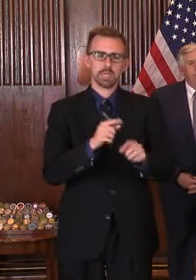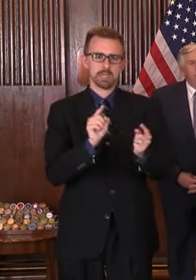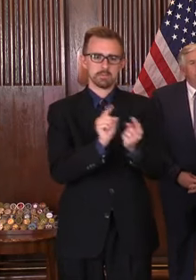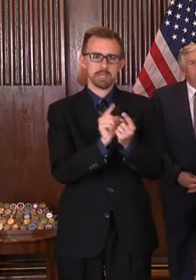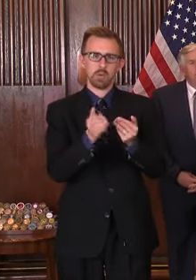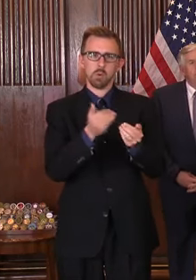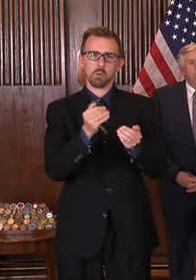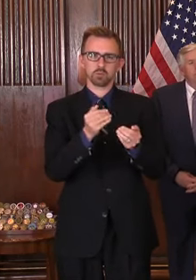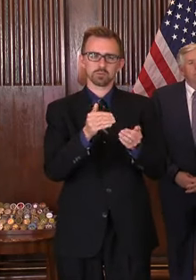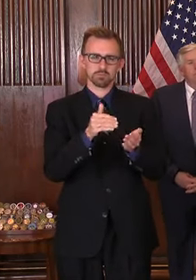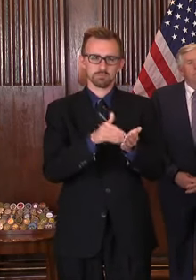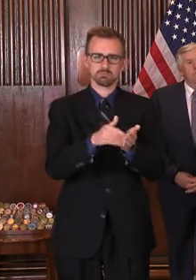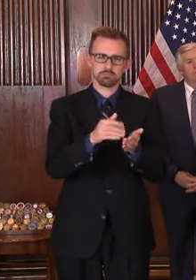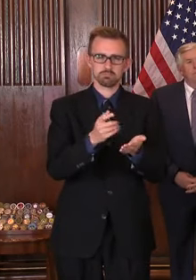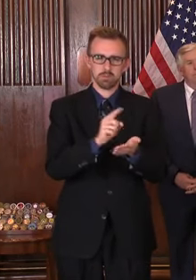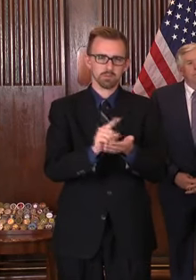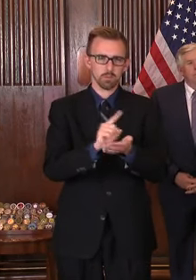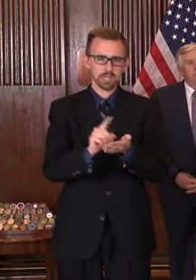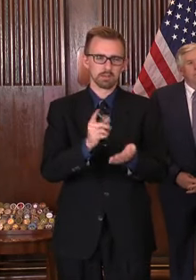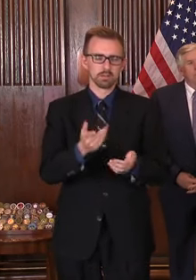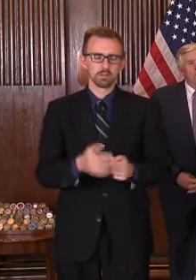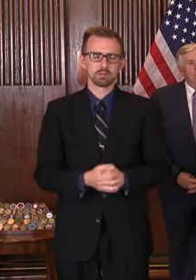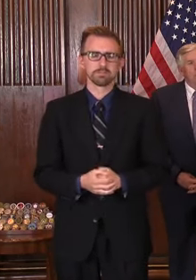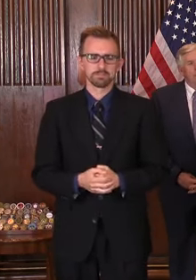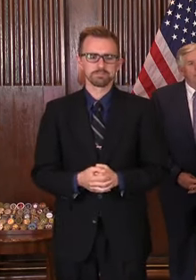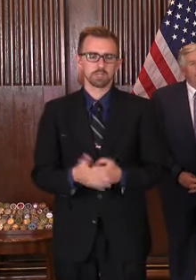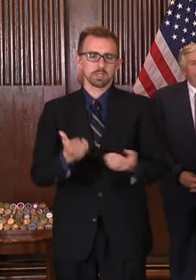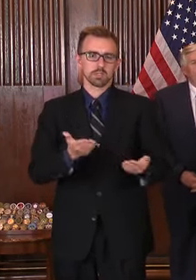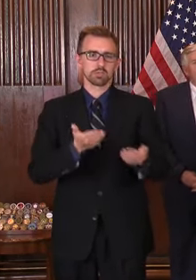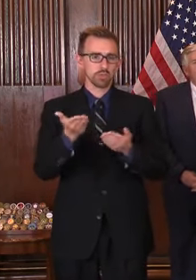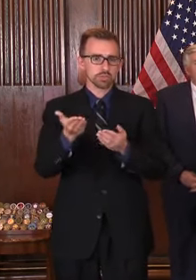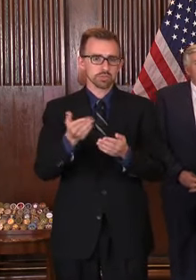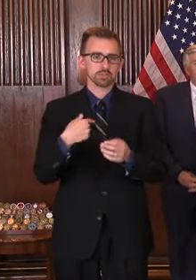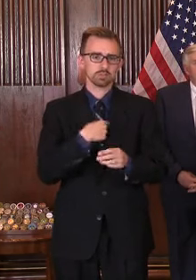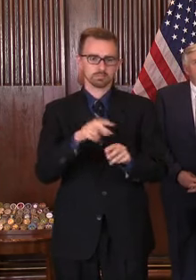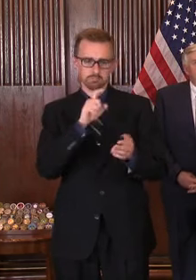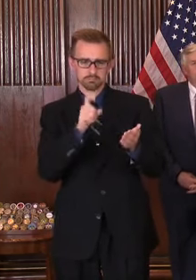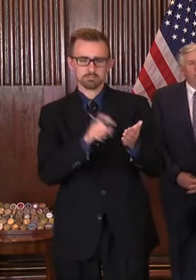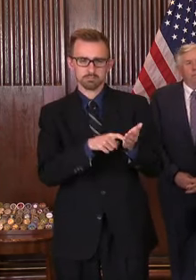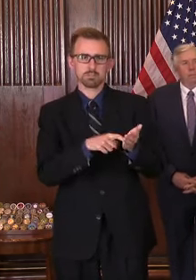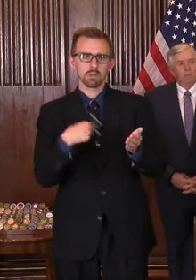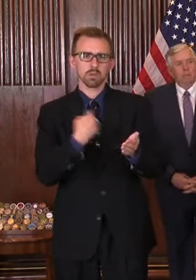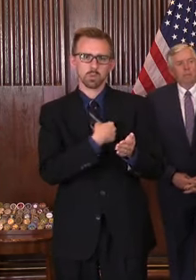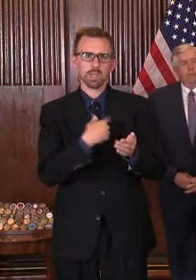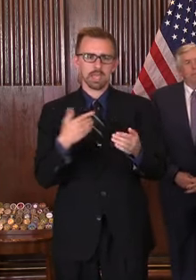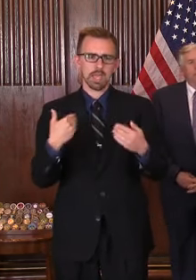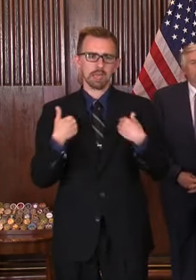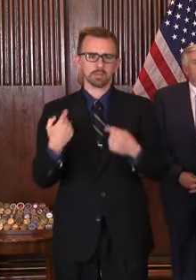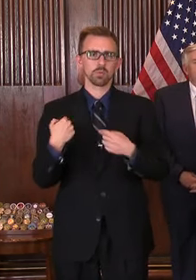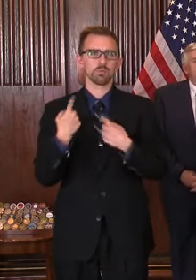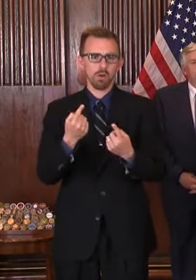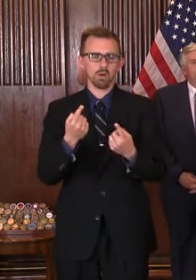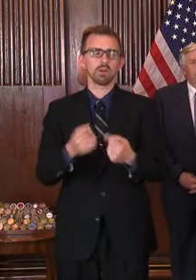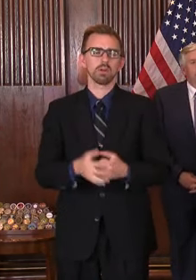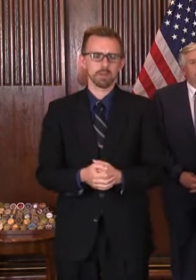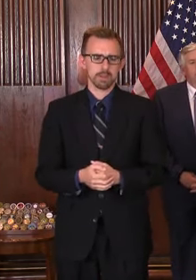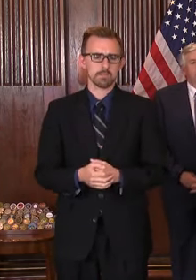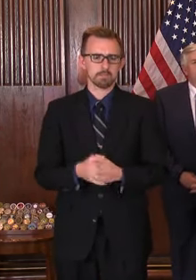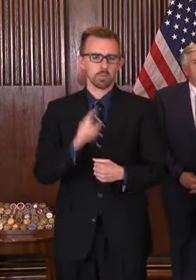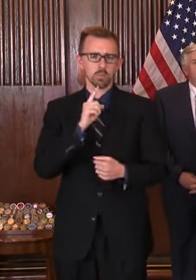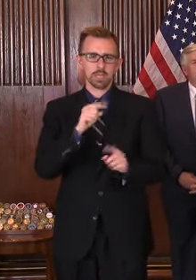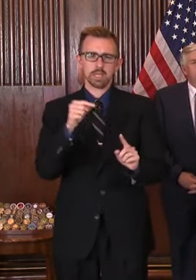on a regular basis. And the suggestions and the observations that we've made over time have